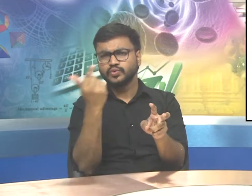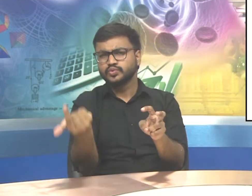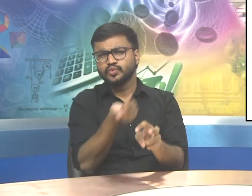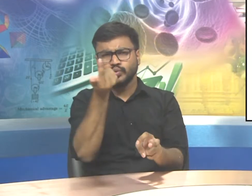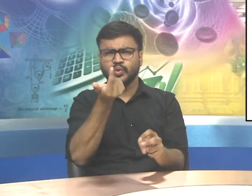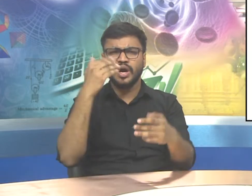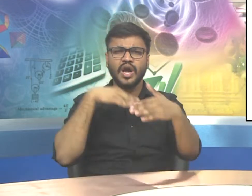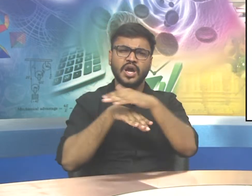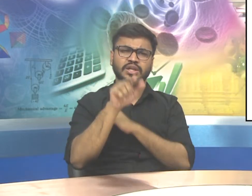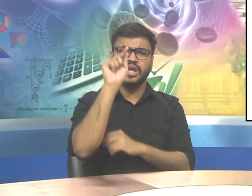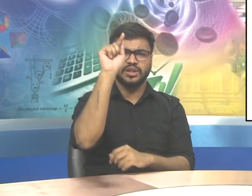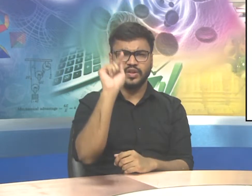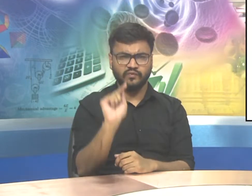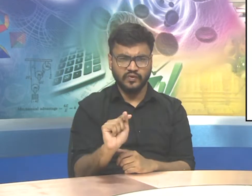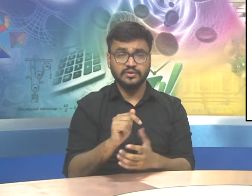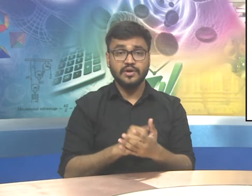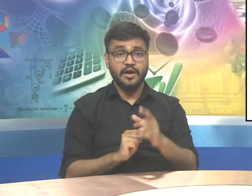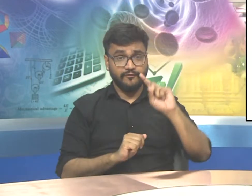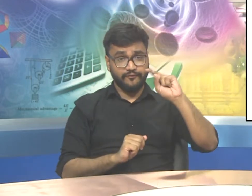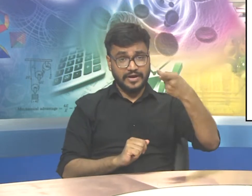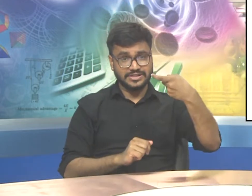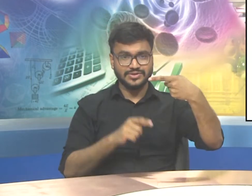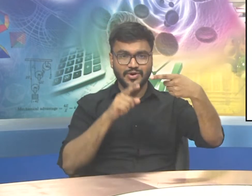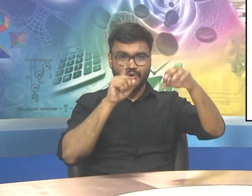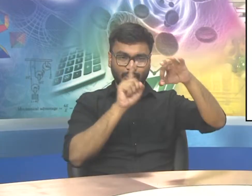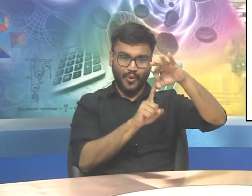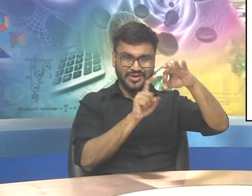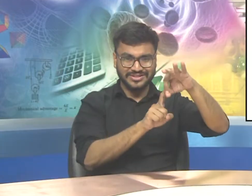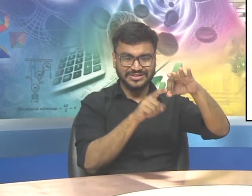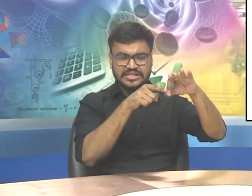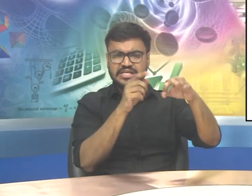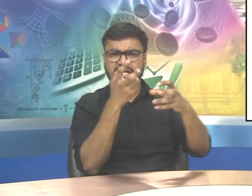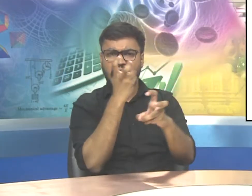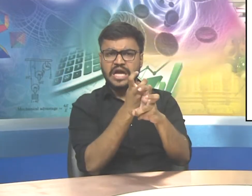Homo erectus used rocks such as